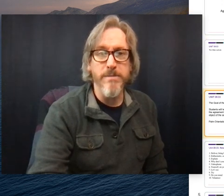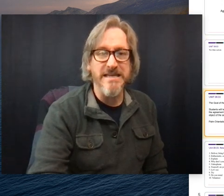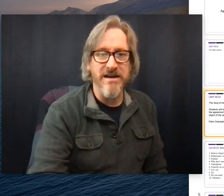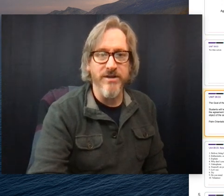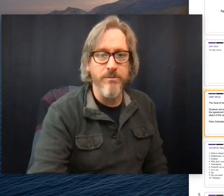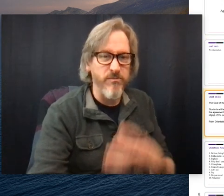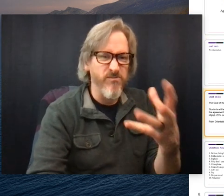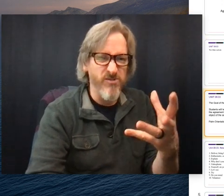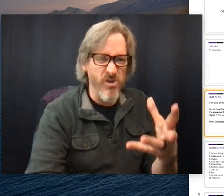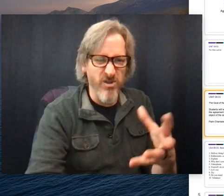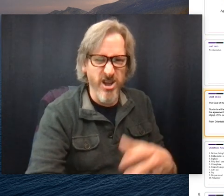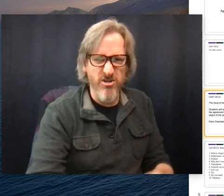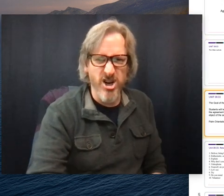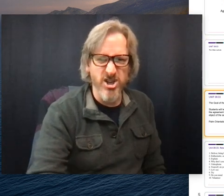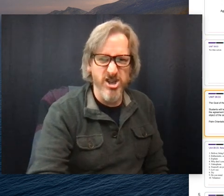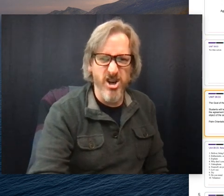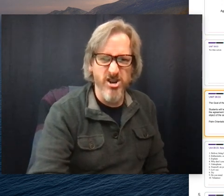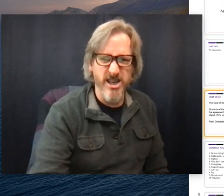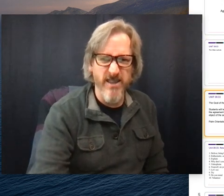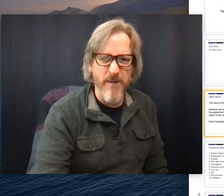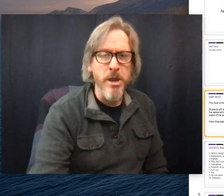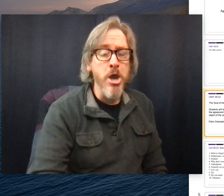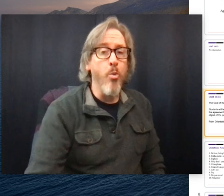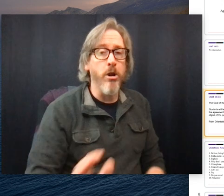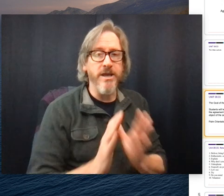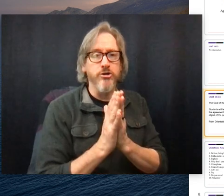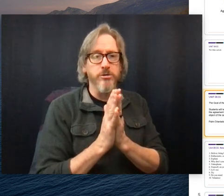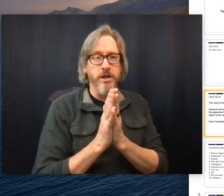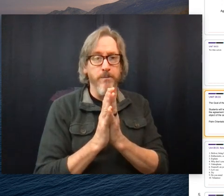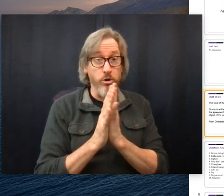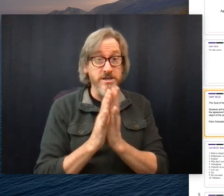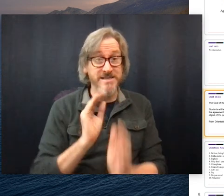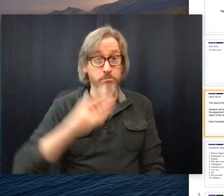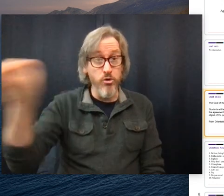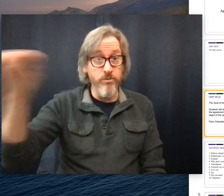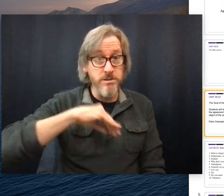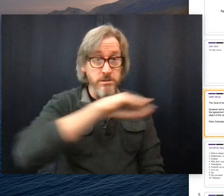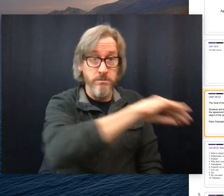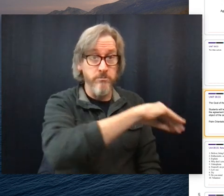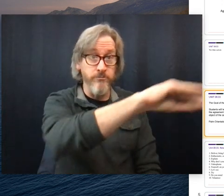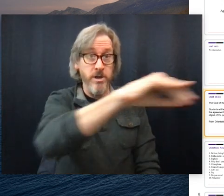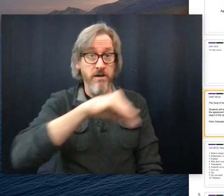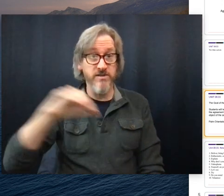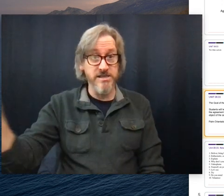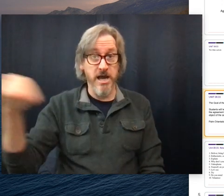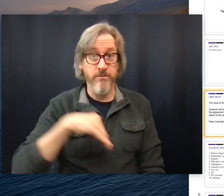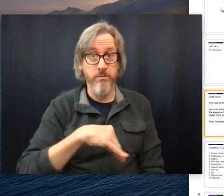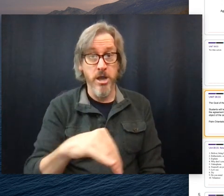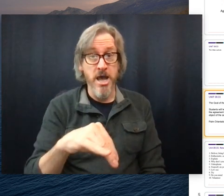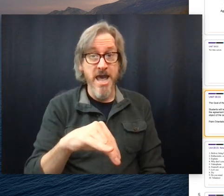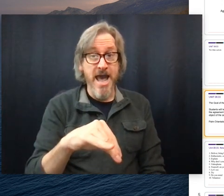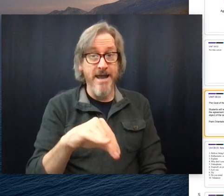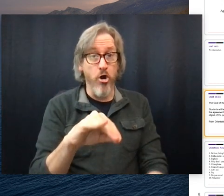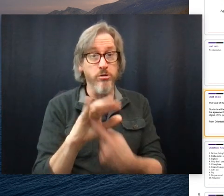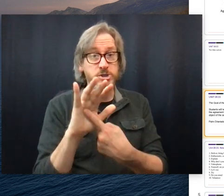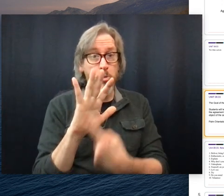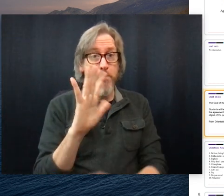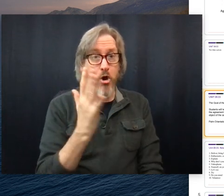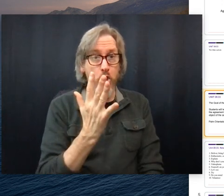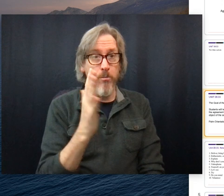actual meat of it. So for the introduction, just to understand that, what'll be important is movement of the sign